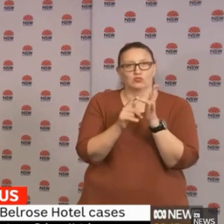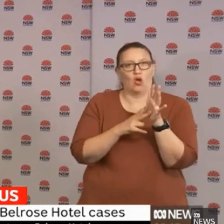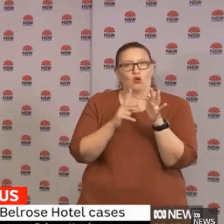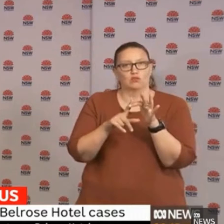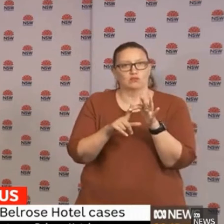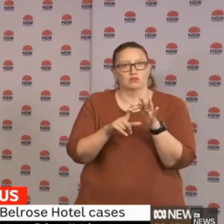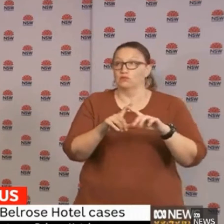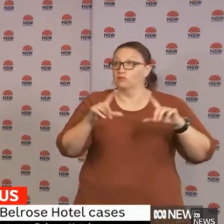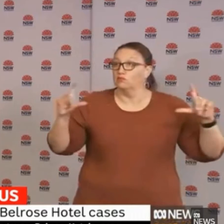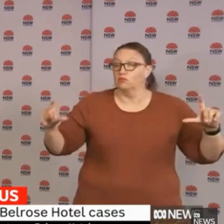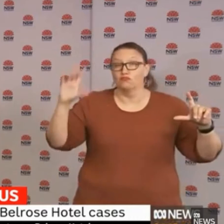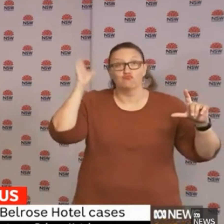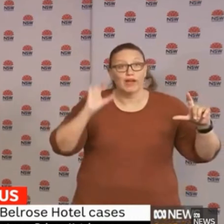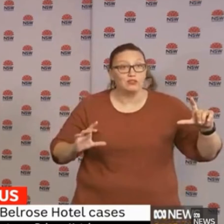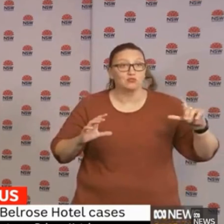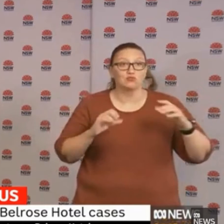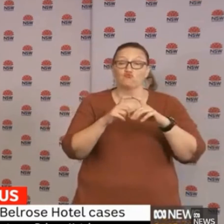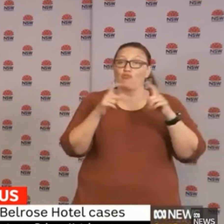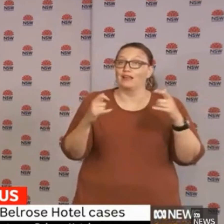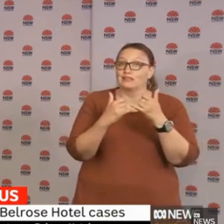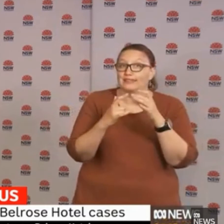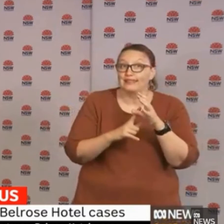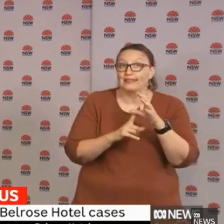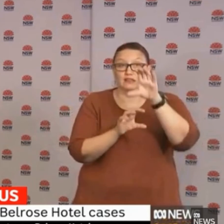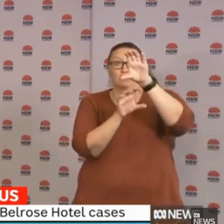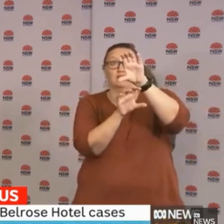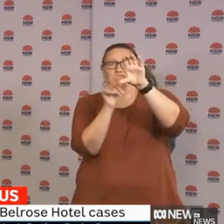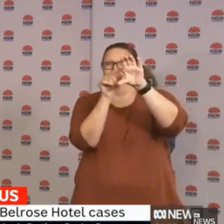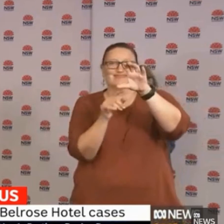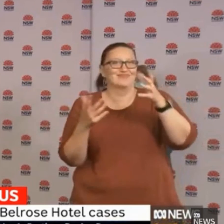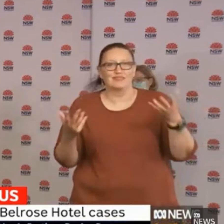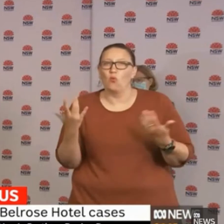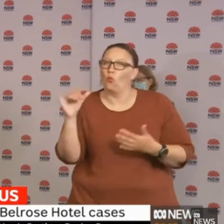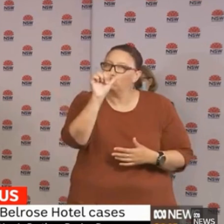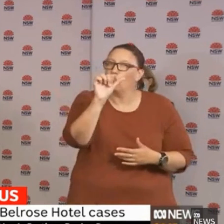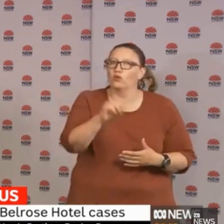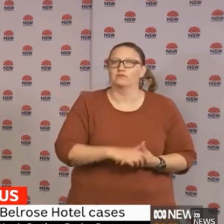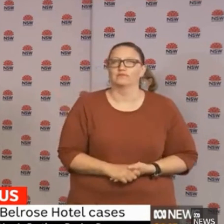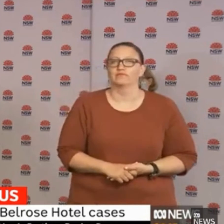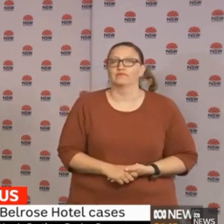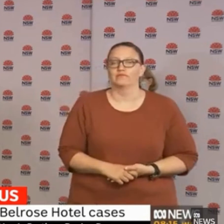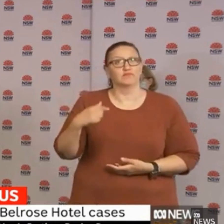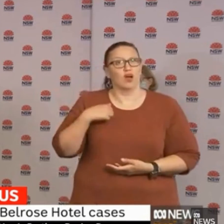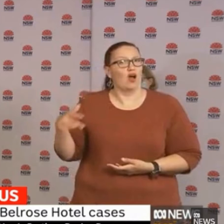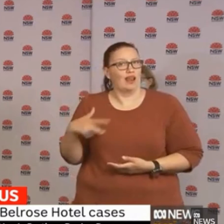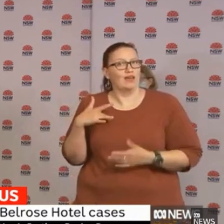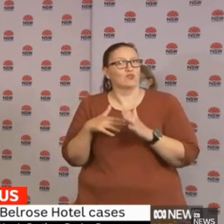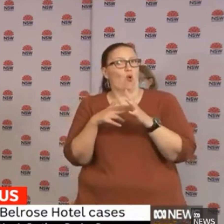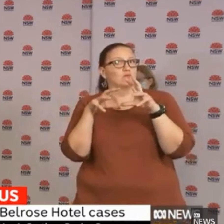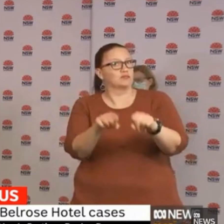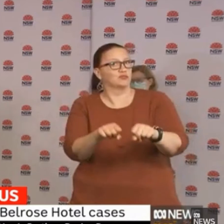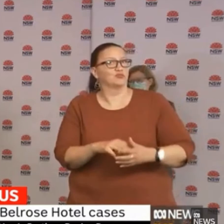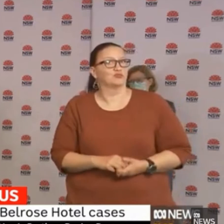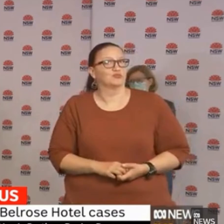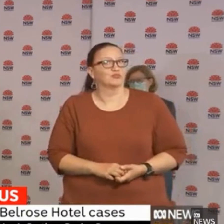area. For the northern beaches, can I say that obviously as a local, I want to emphasise that it is